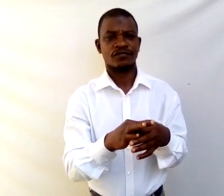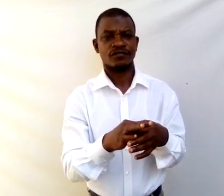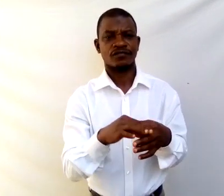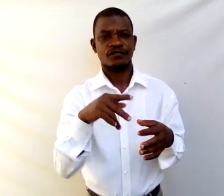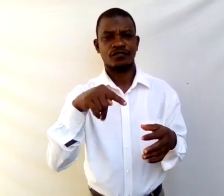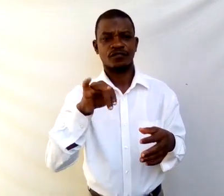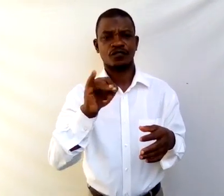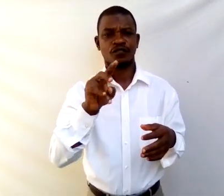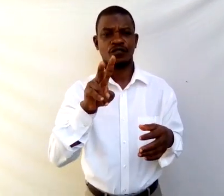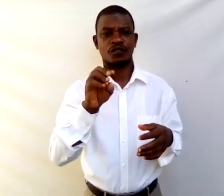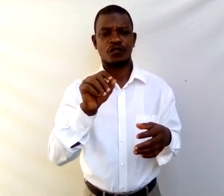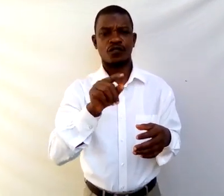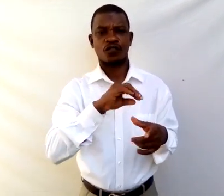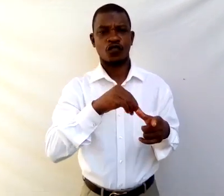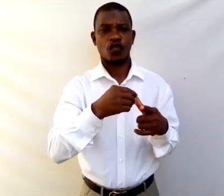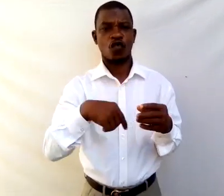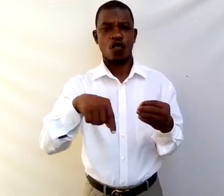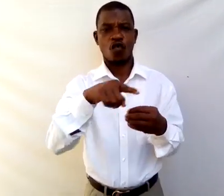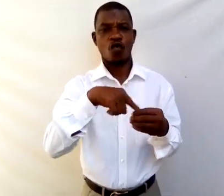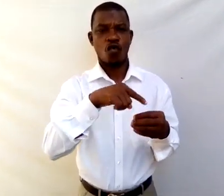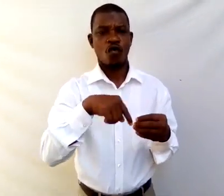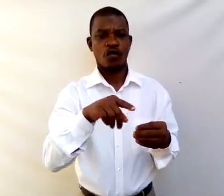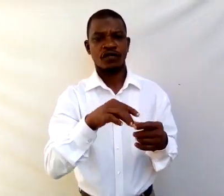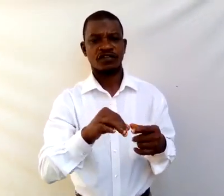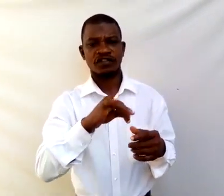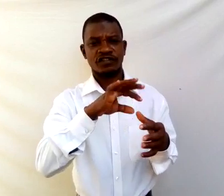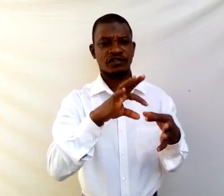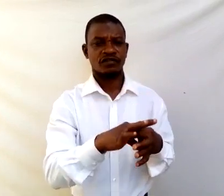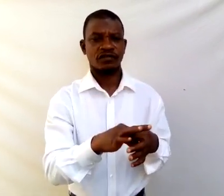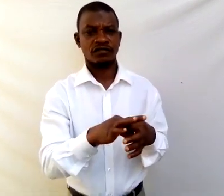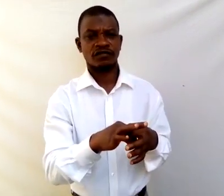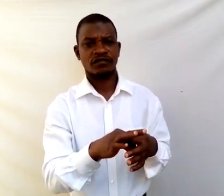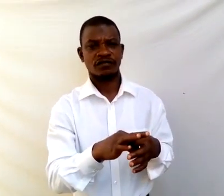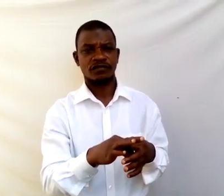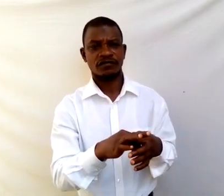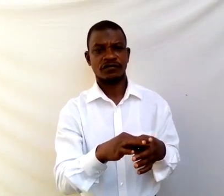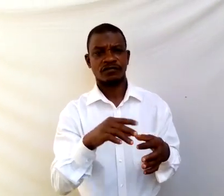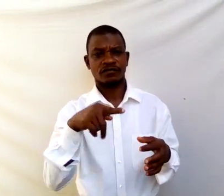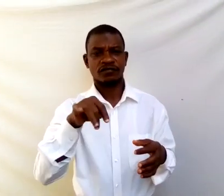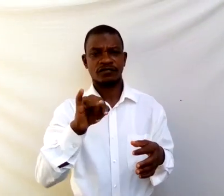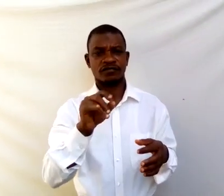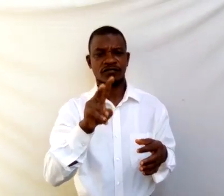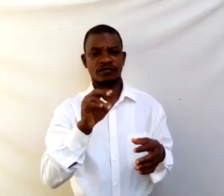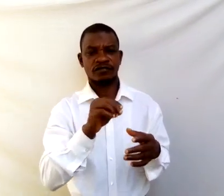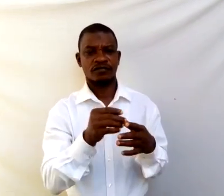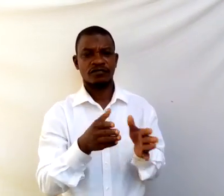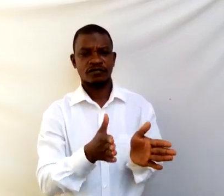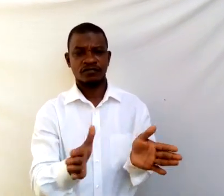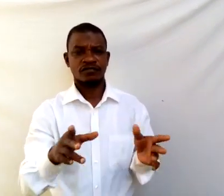Pivot or rotary or rotating joints. Pivot joints permit rotation